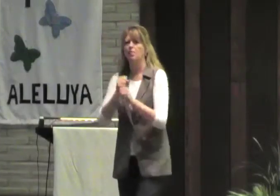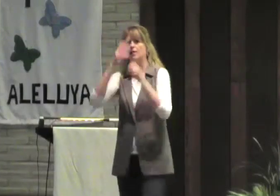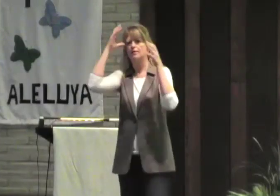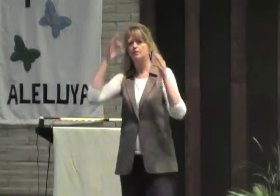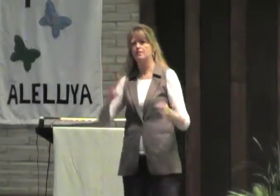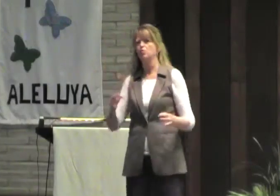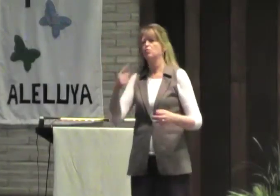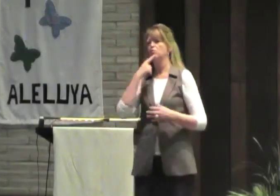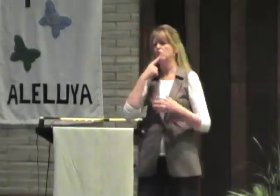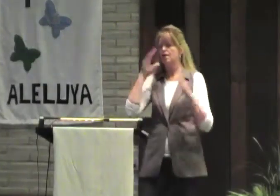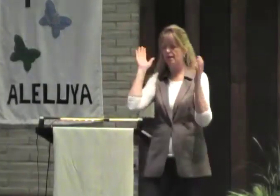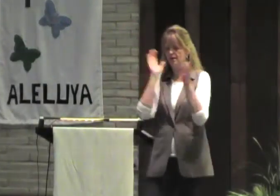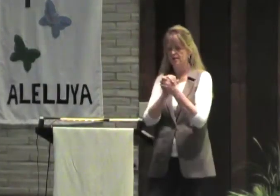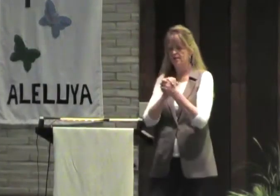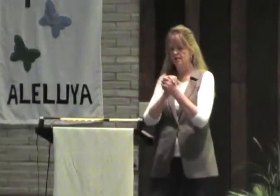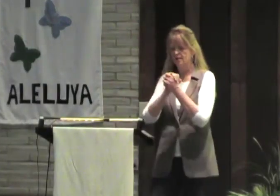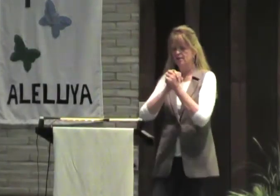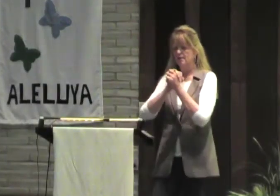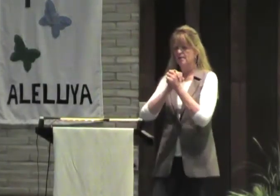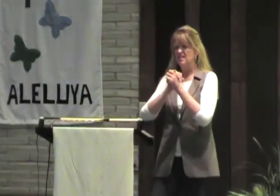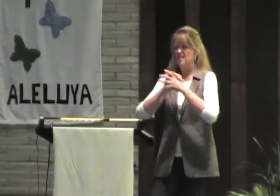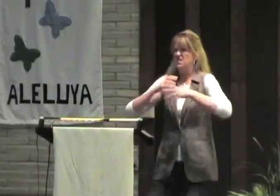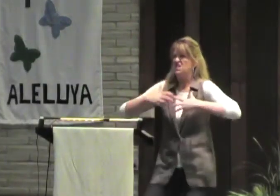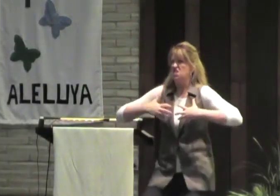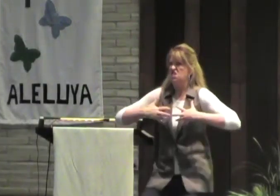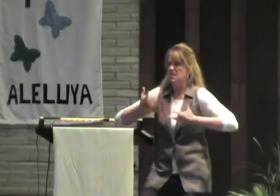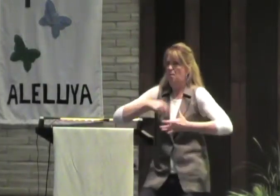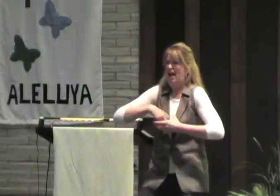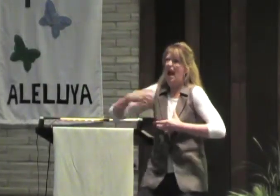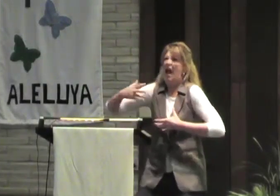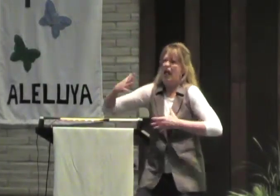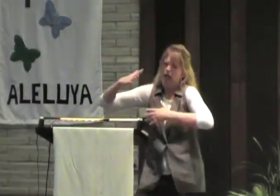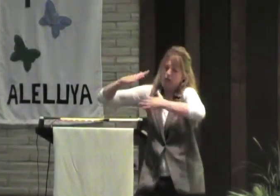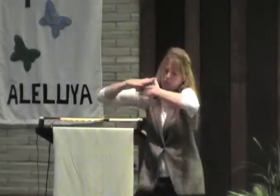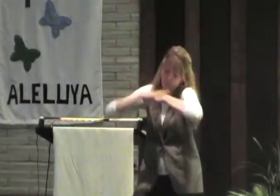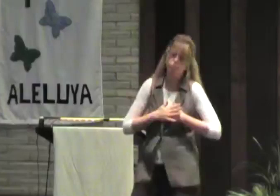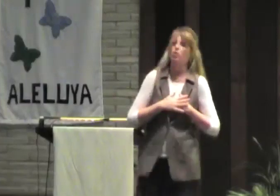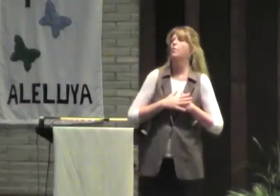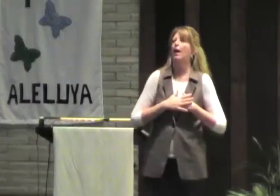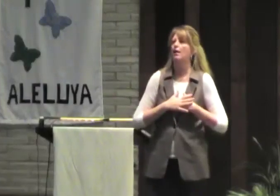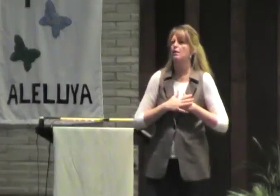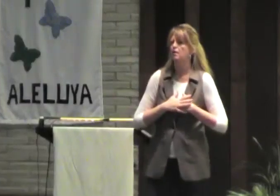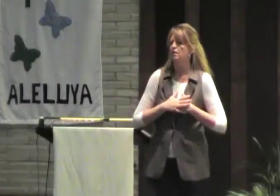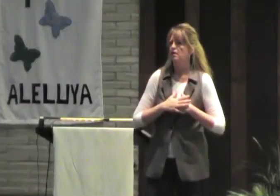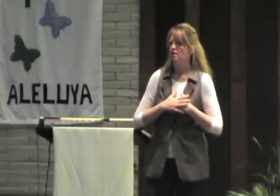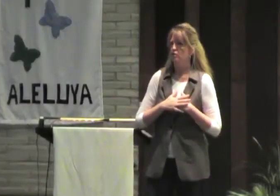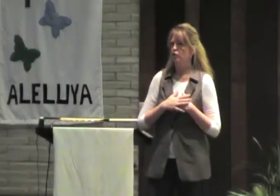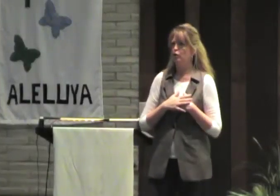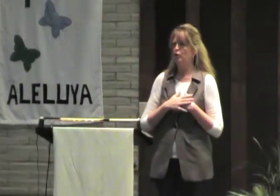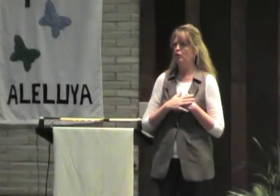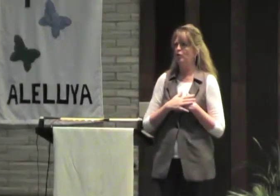or hormones. You just have to make the decision. When it tries to come out, you have to push it back